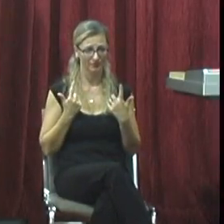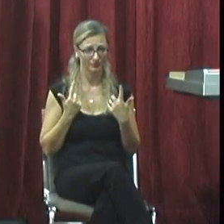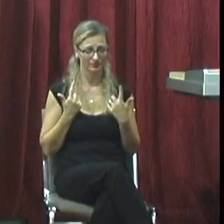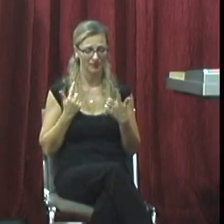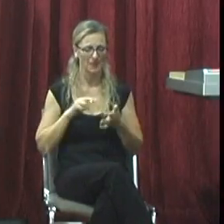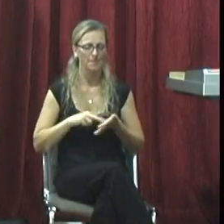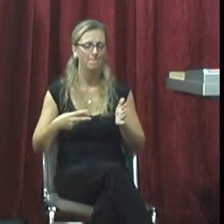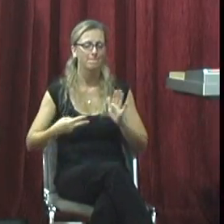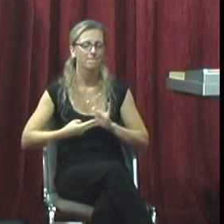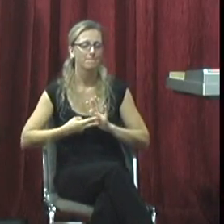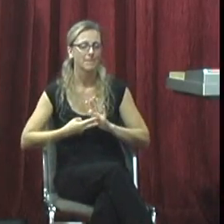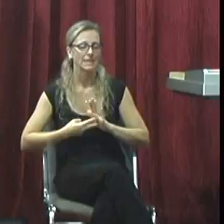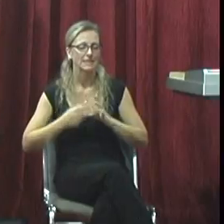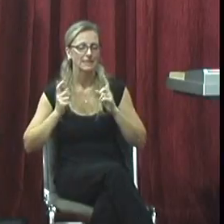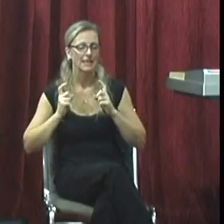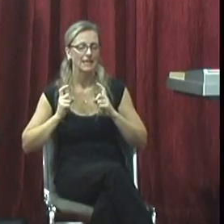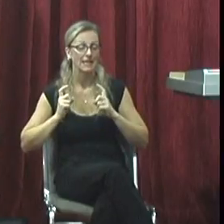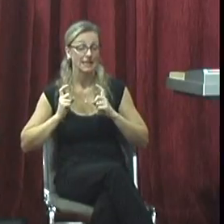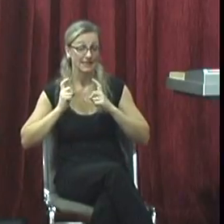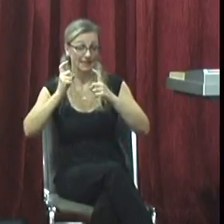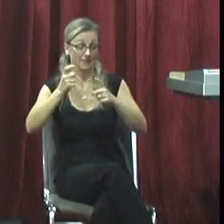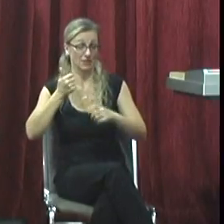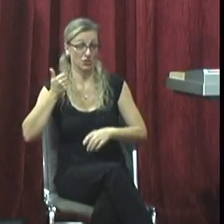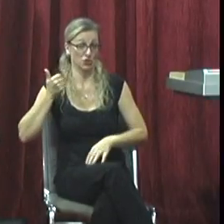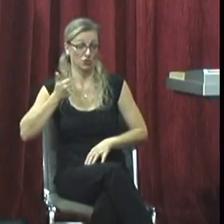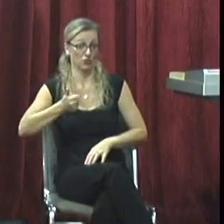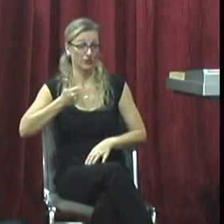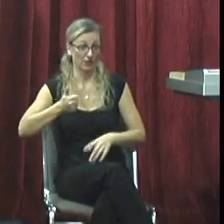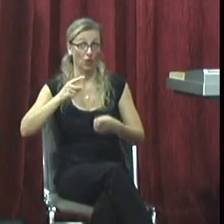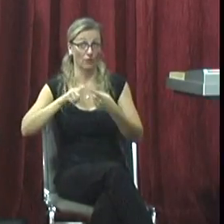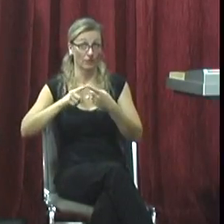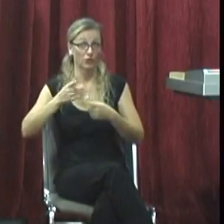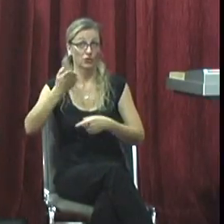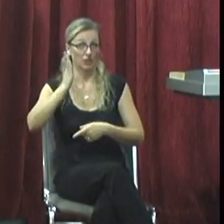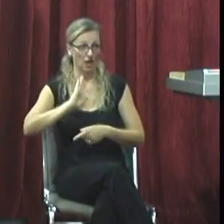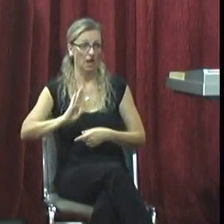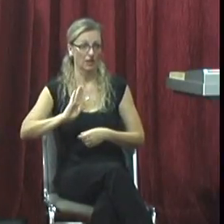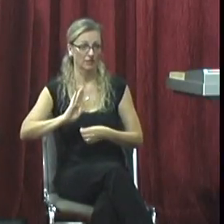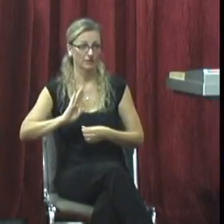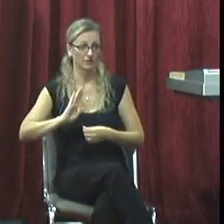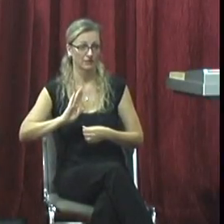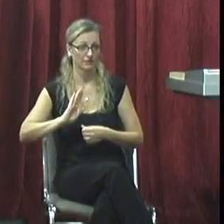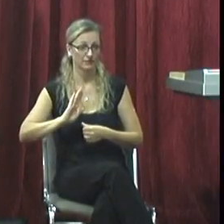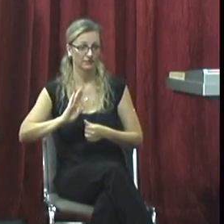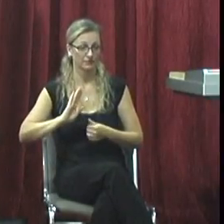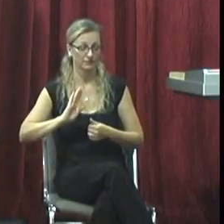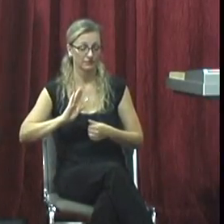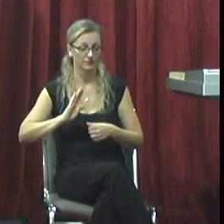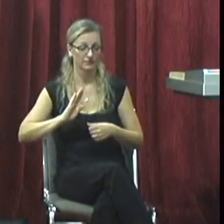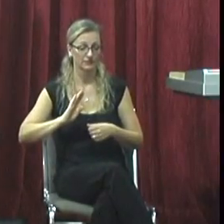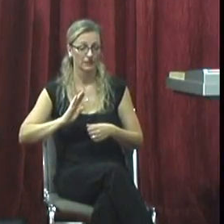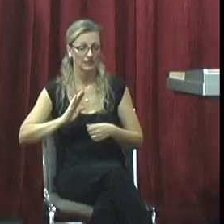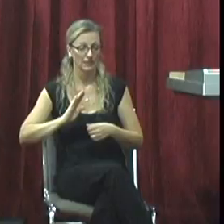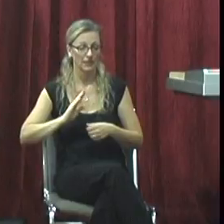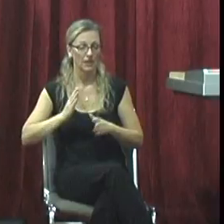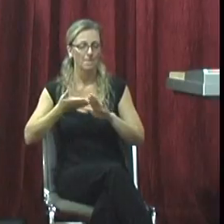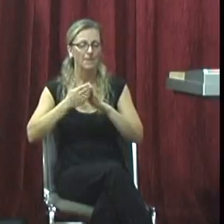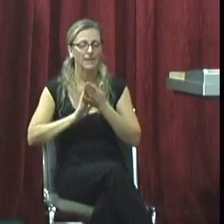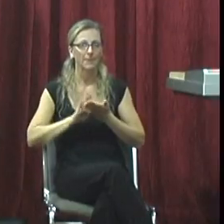news means giving yourself to God as his servant, a servant of Yeshua in spreading the good